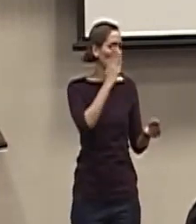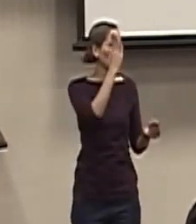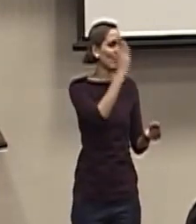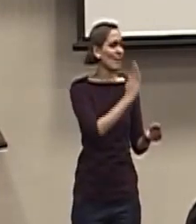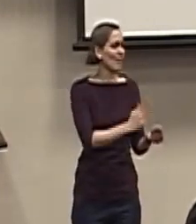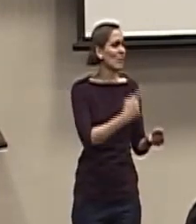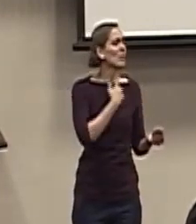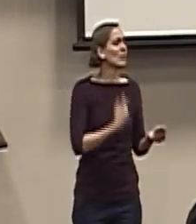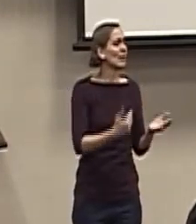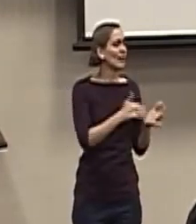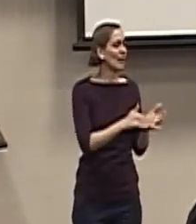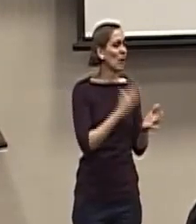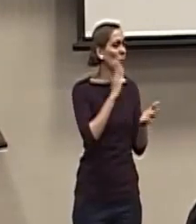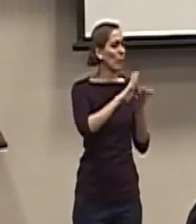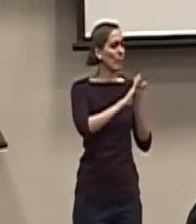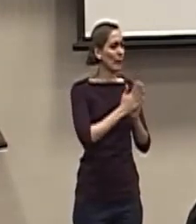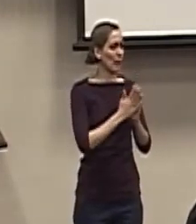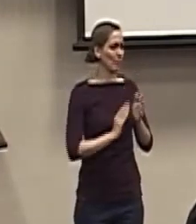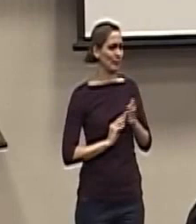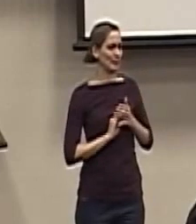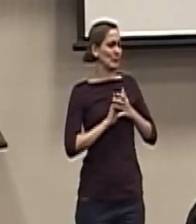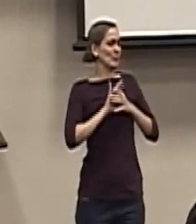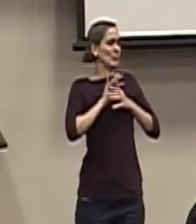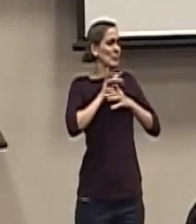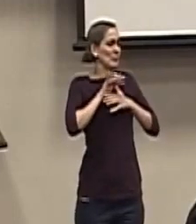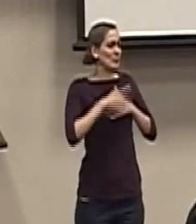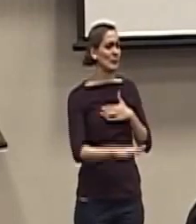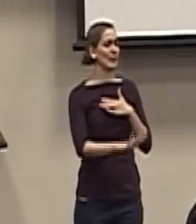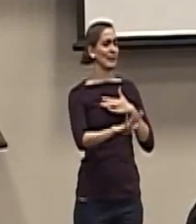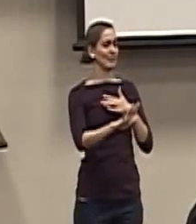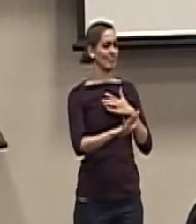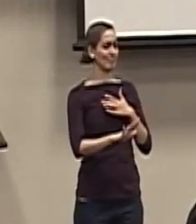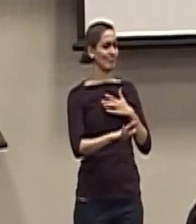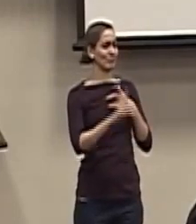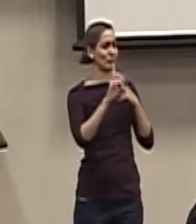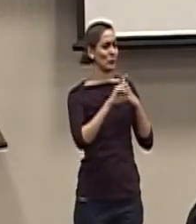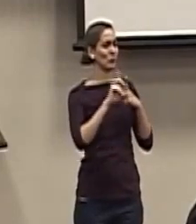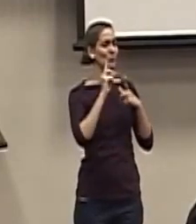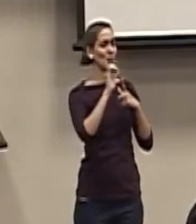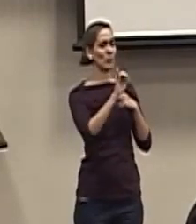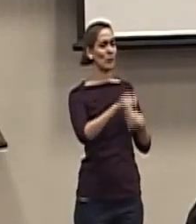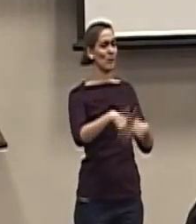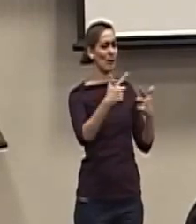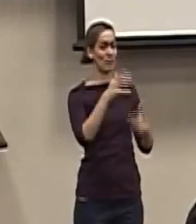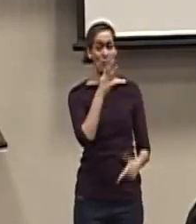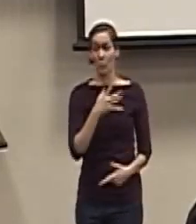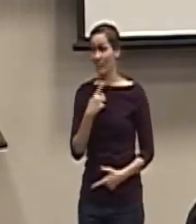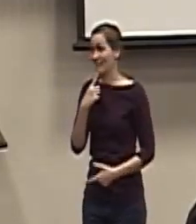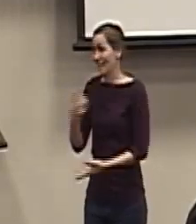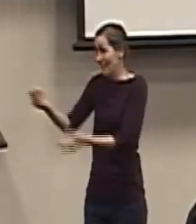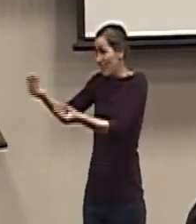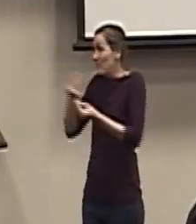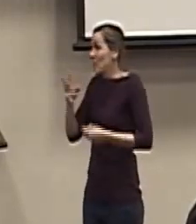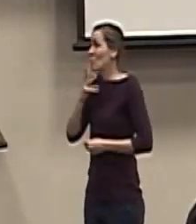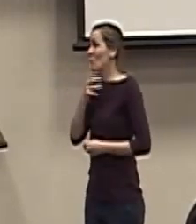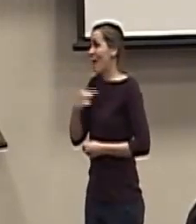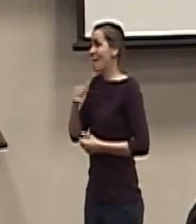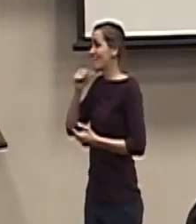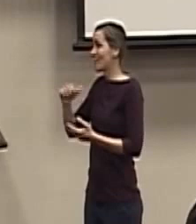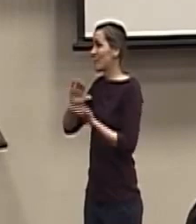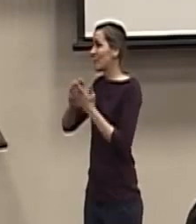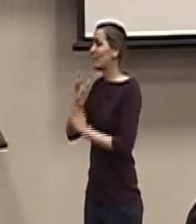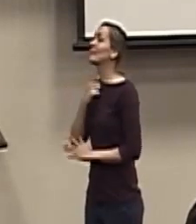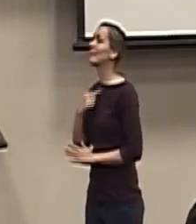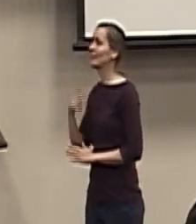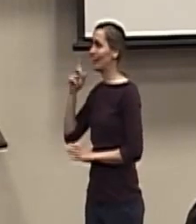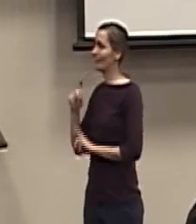become in him a spring of water welling up to eternal life." The woman said to him, "Sir, give me this water so that I won't get thirsty and have to keep